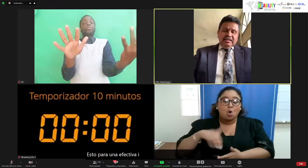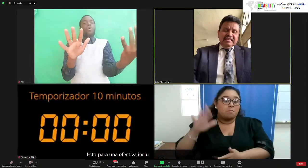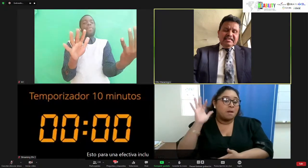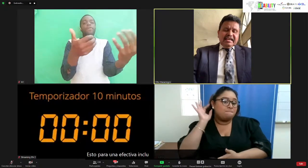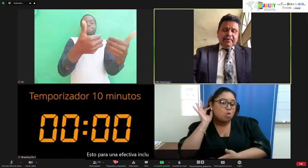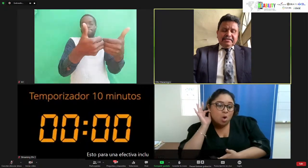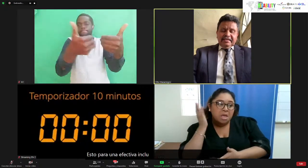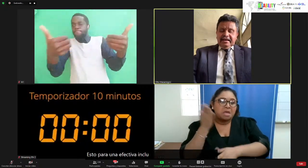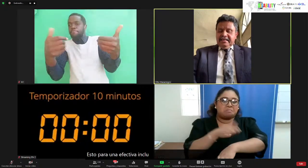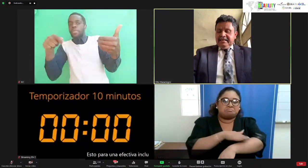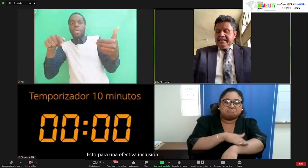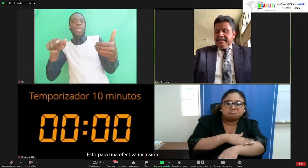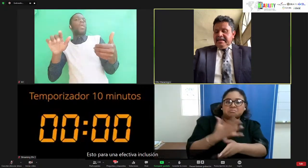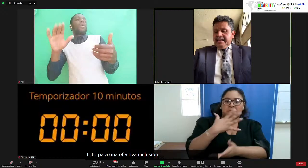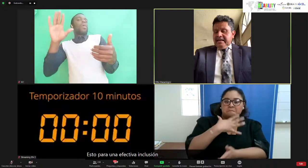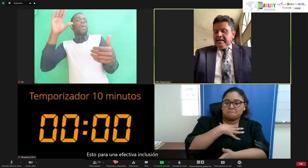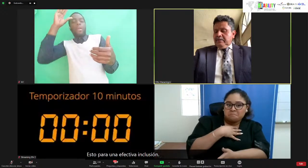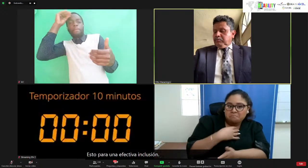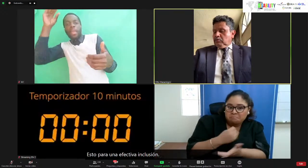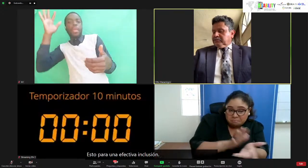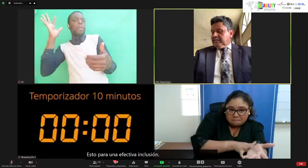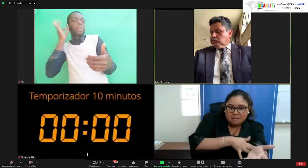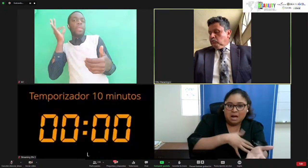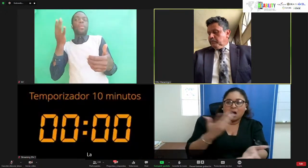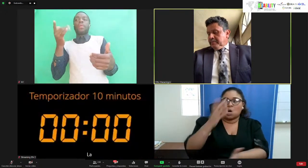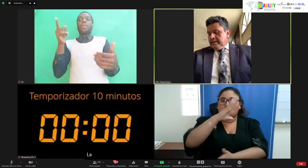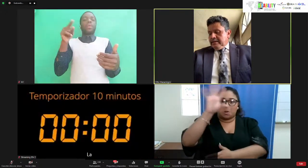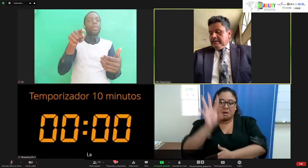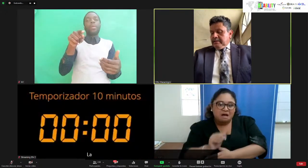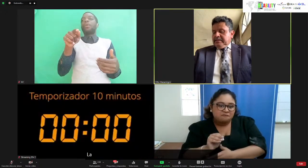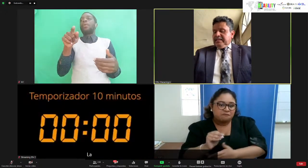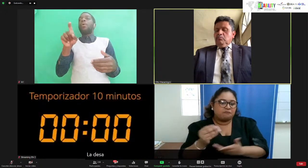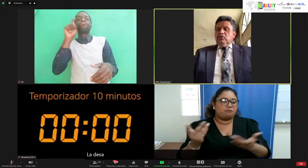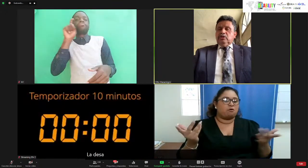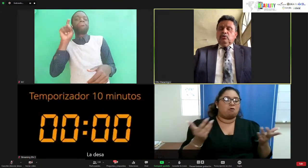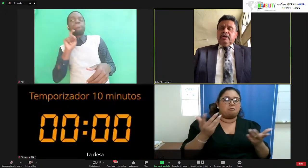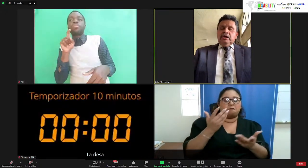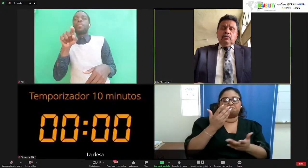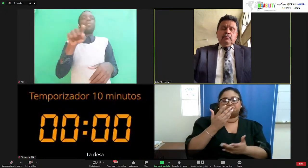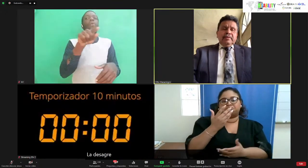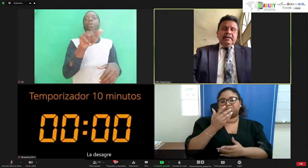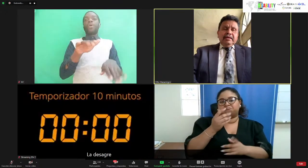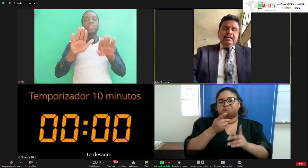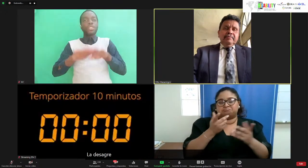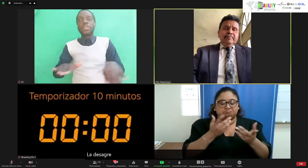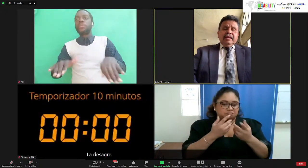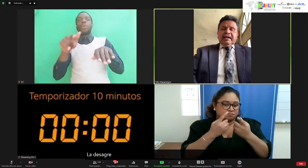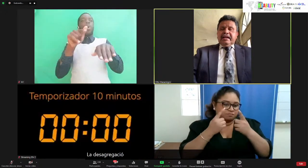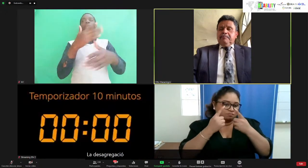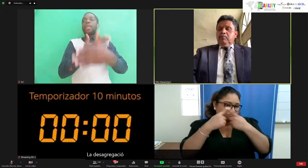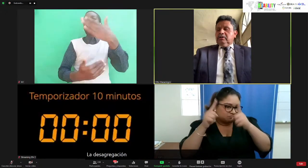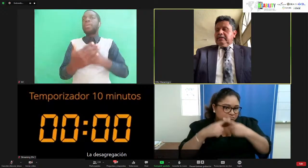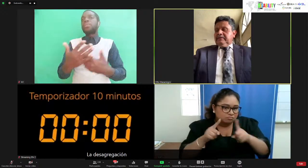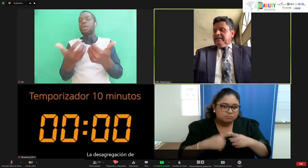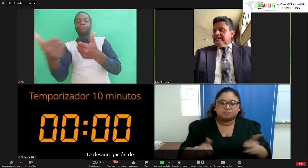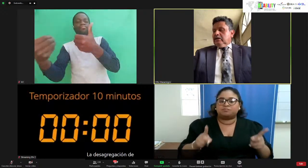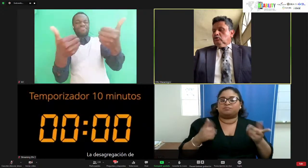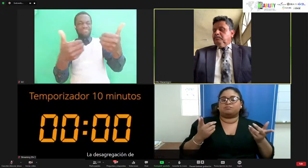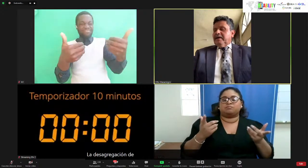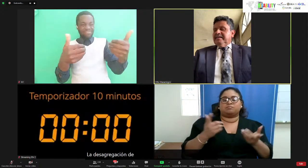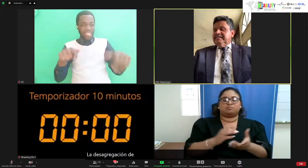by age sex ethnic origin and disability in the process of monitoring